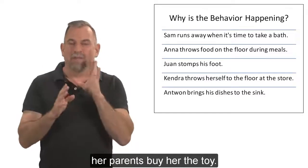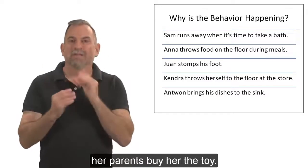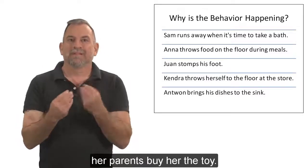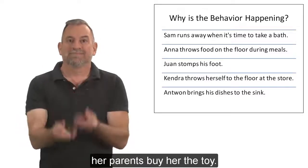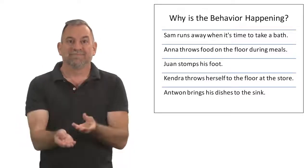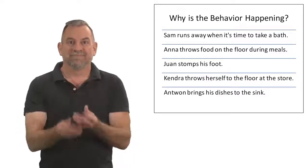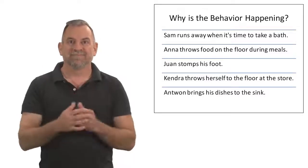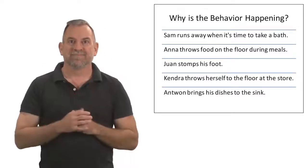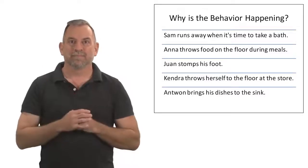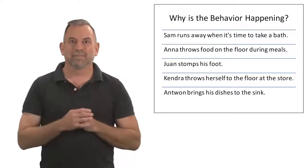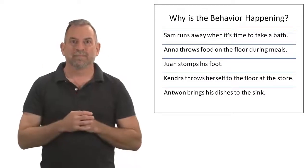toy.